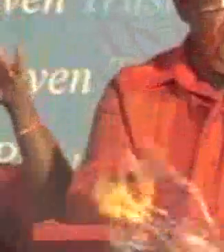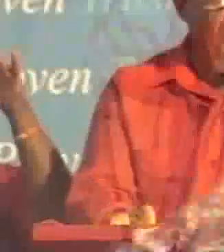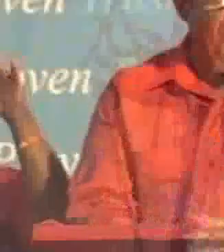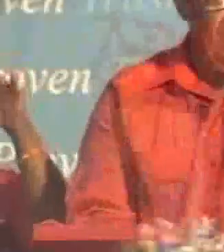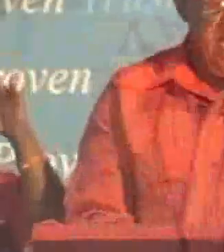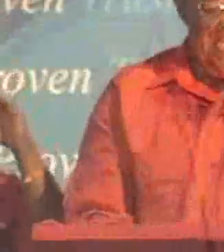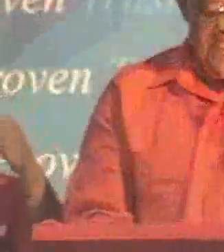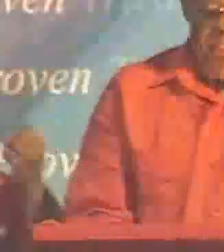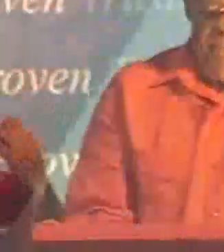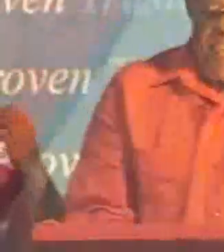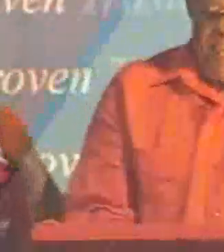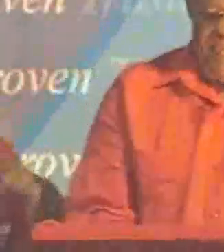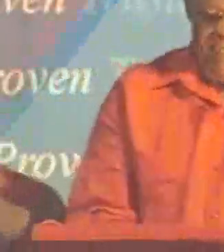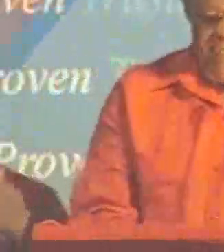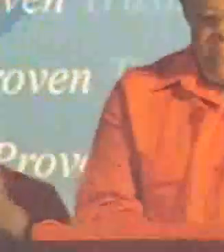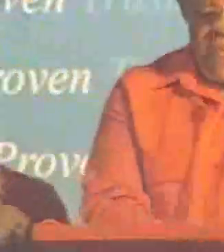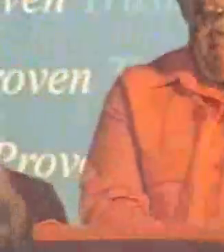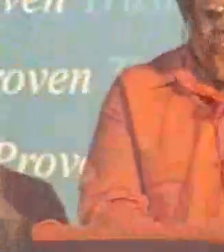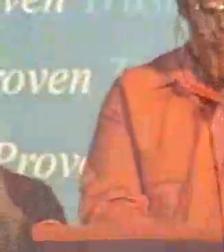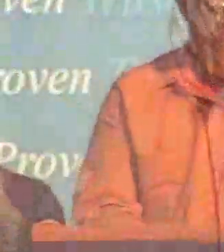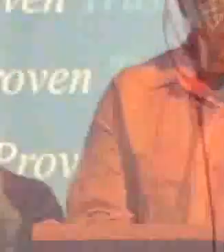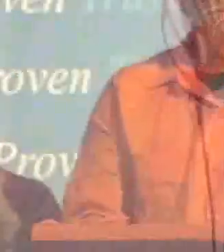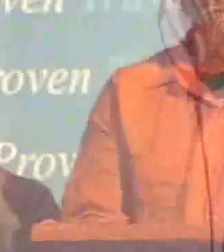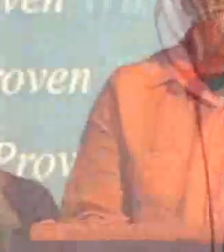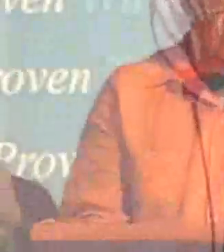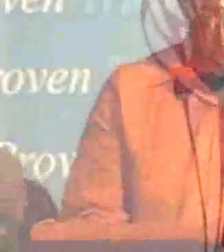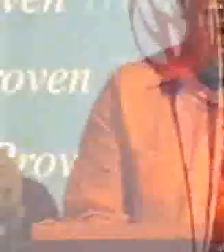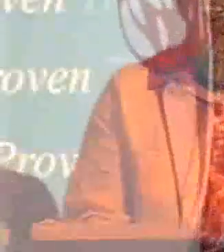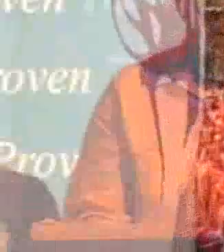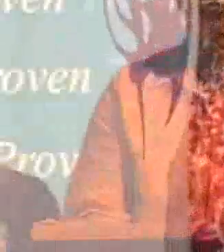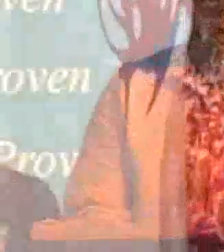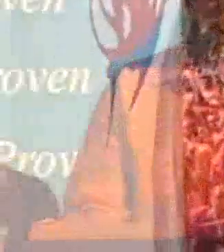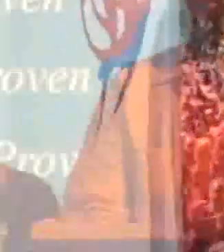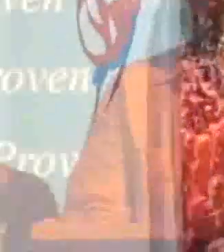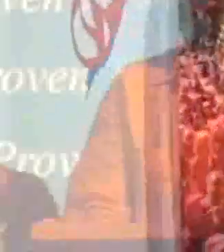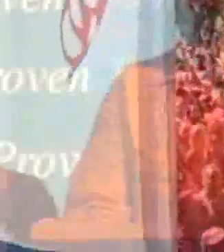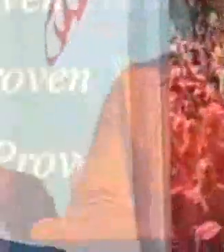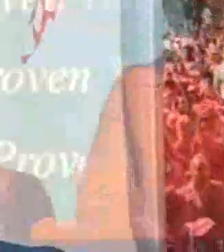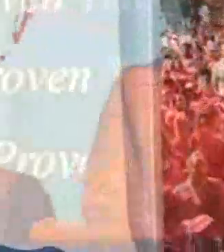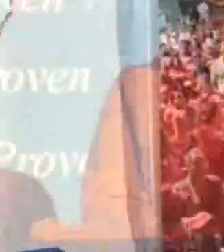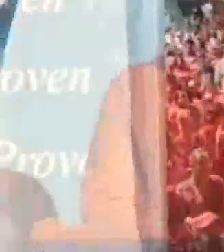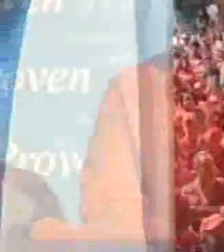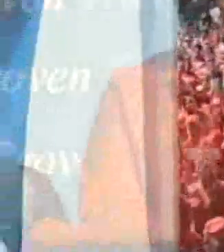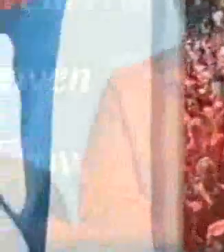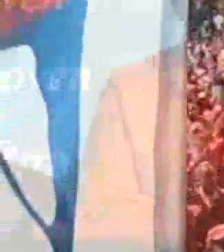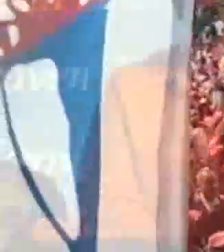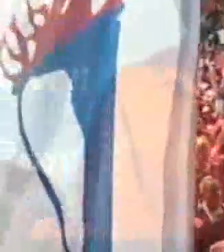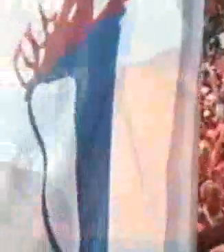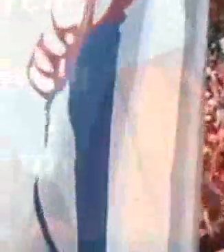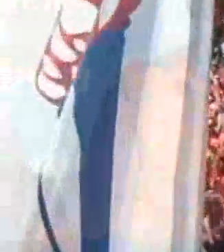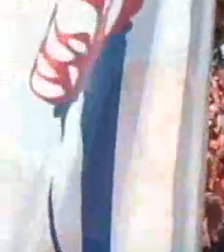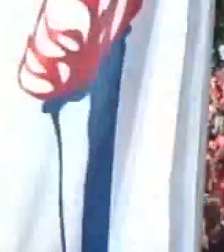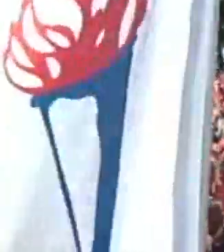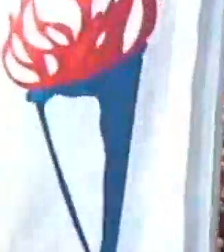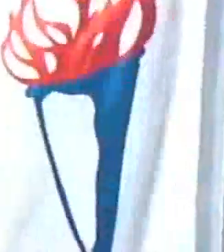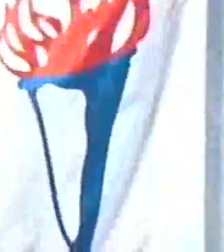Scores of young people gathered at the event as the torchbearers launched their new look and their new outreach